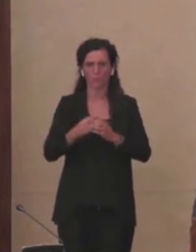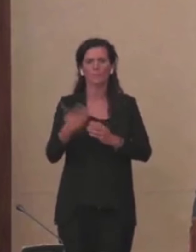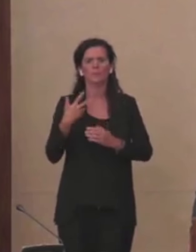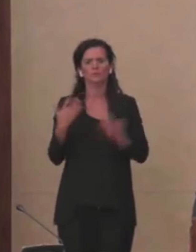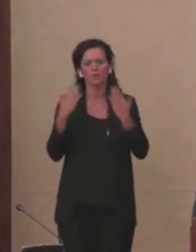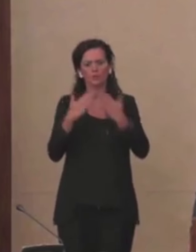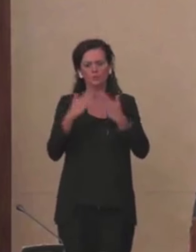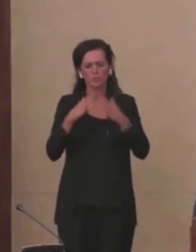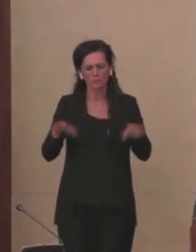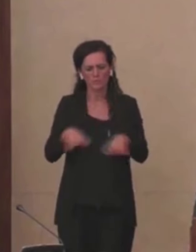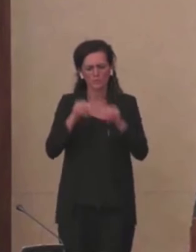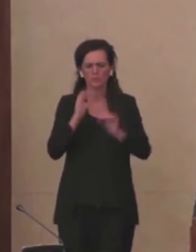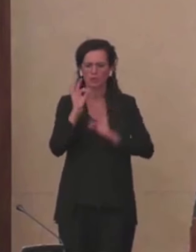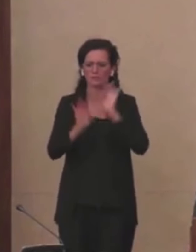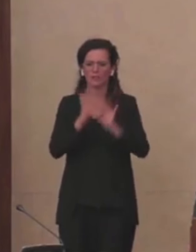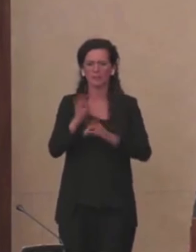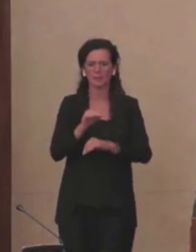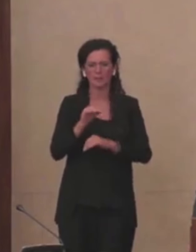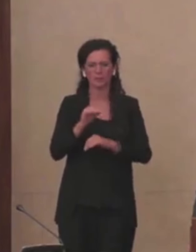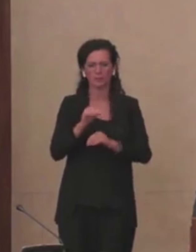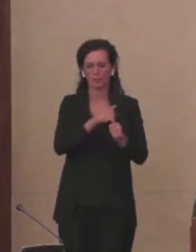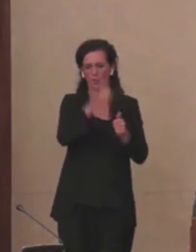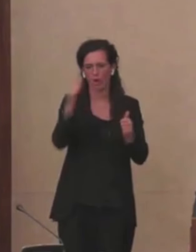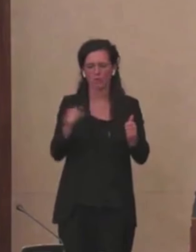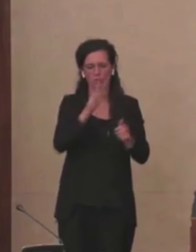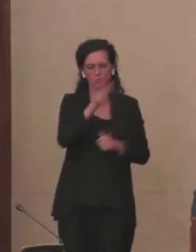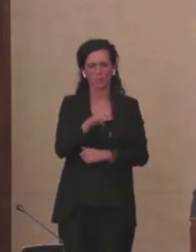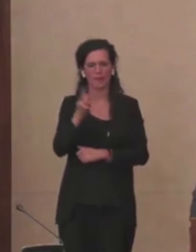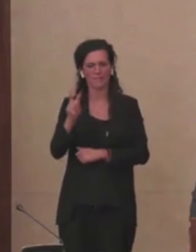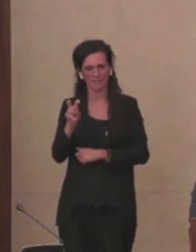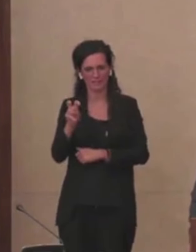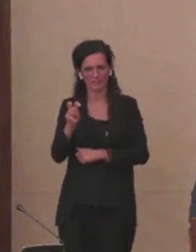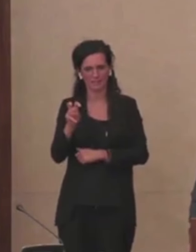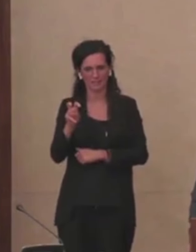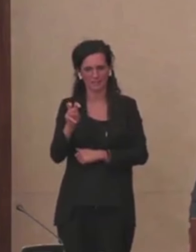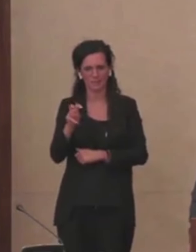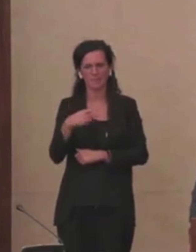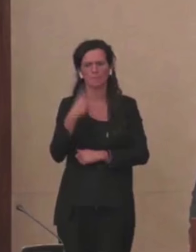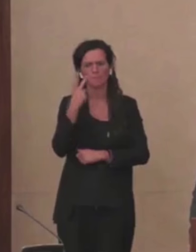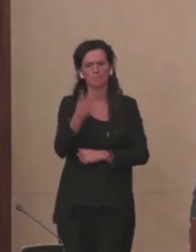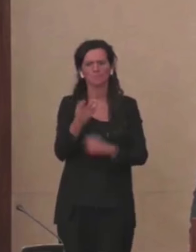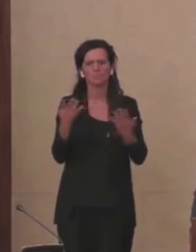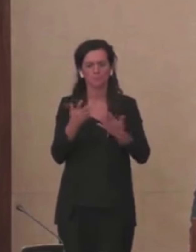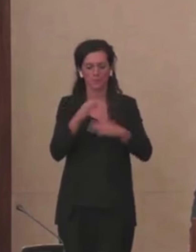patients got better, patients survived,